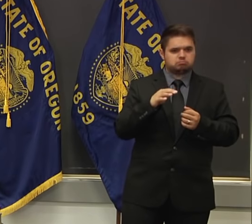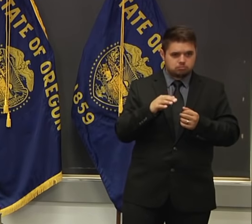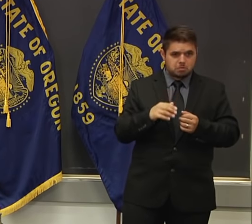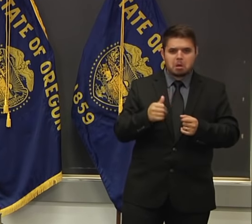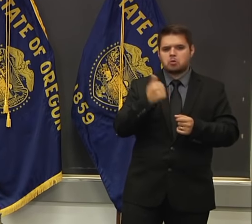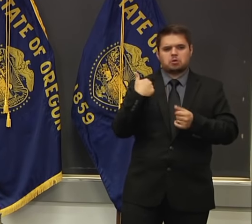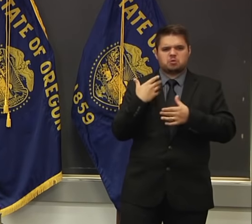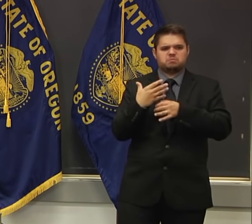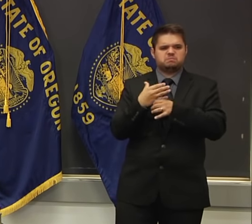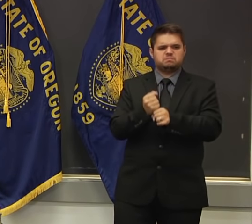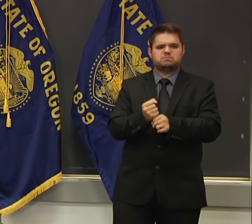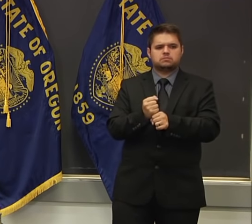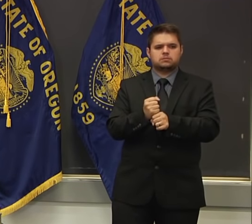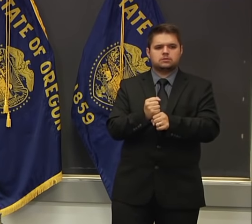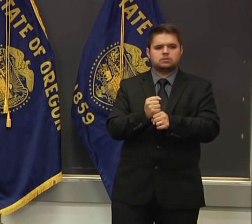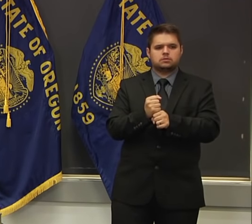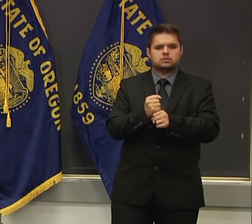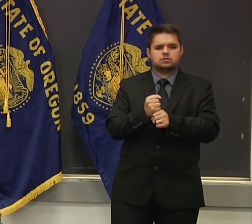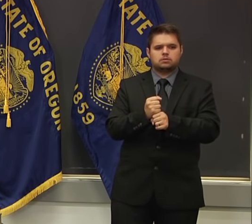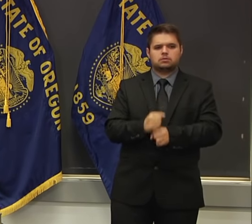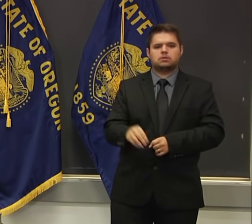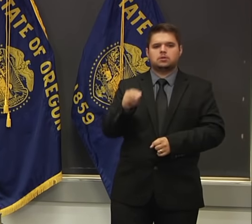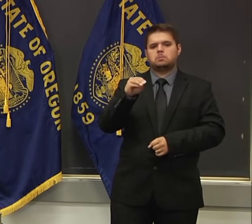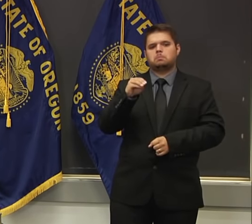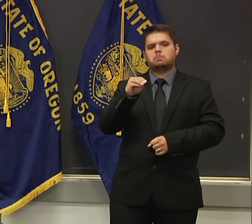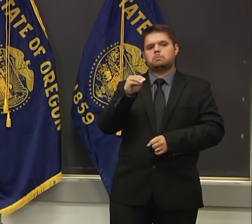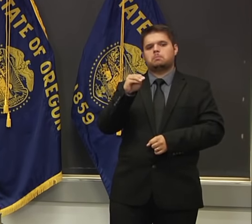is OSU, which is Oregon State University. But